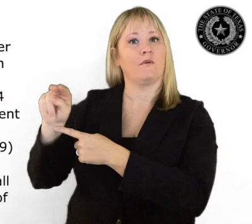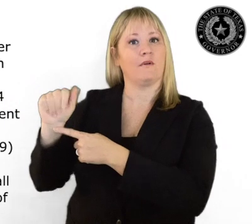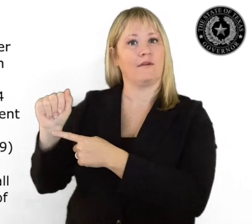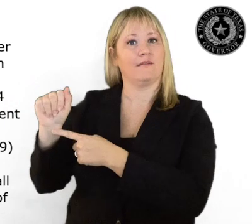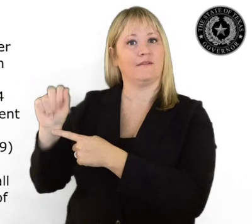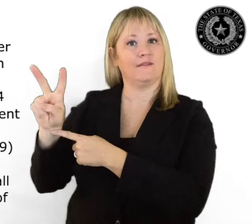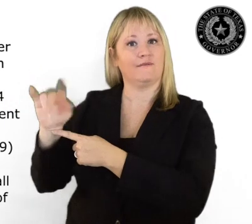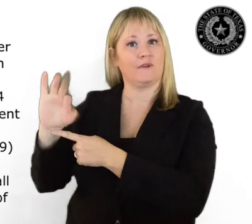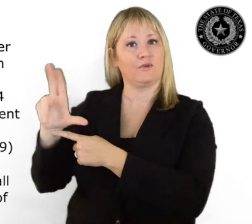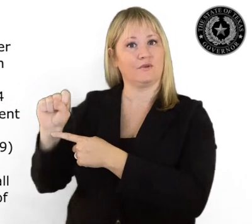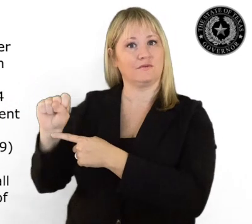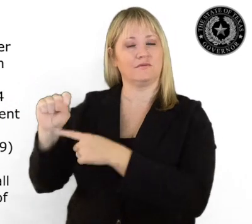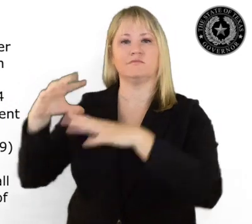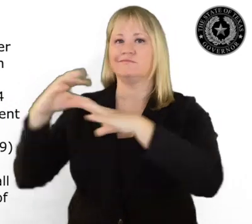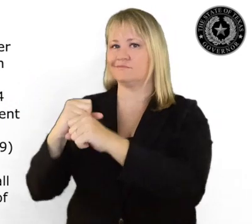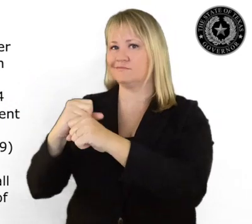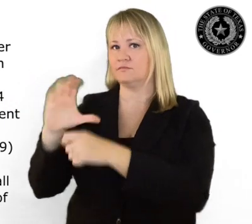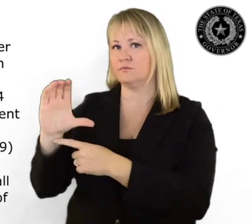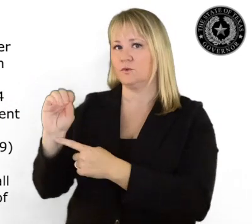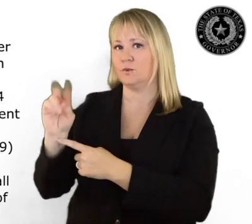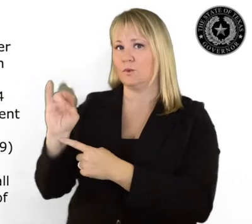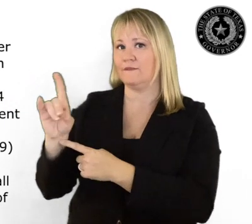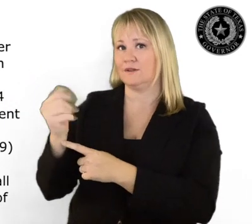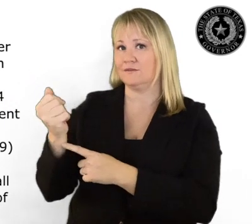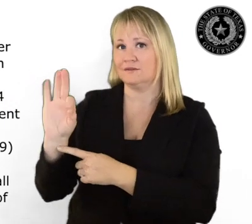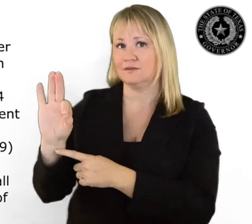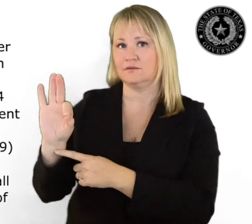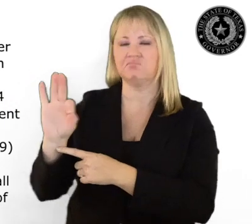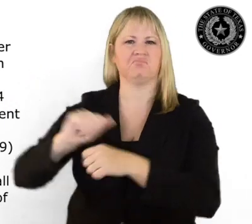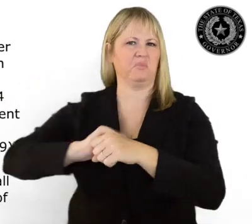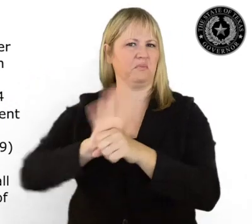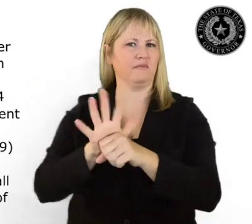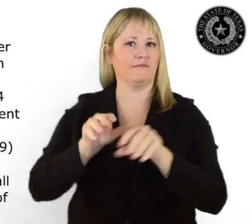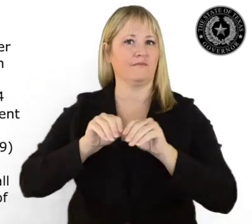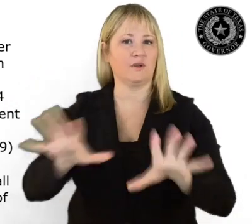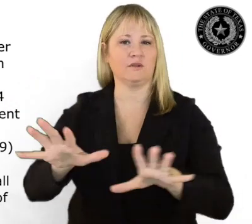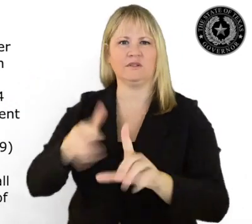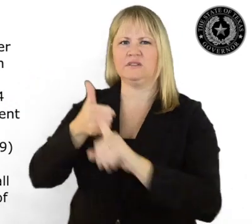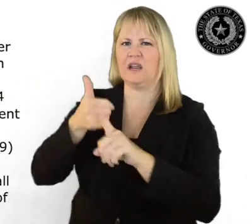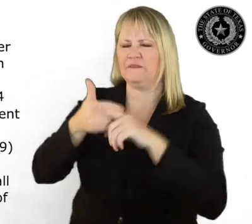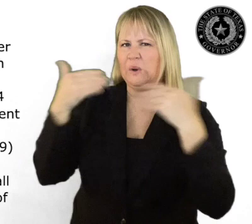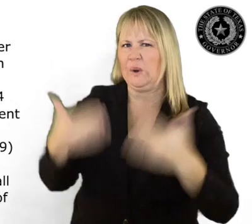for all counties in the state of Texas, and